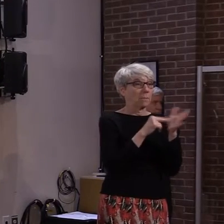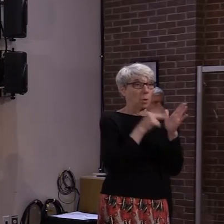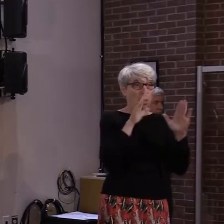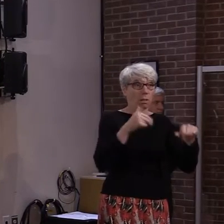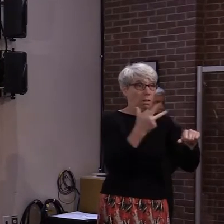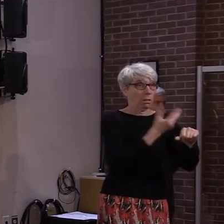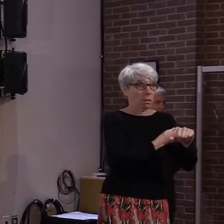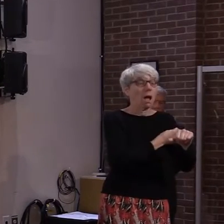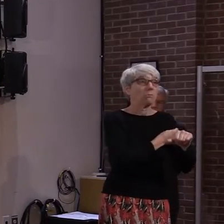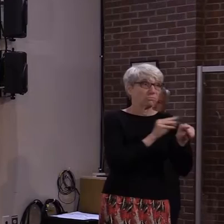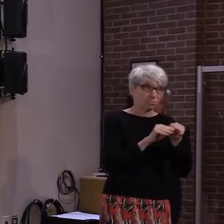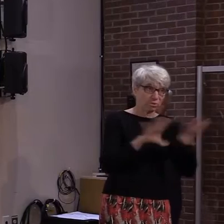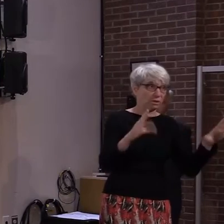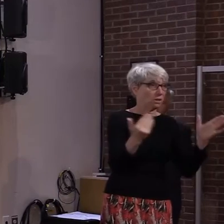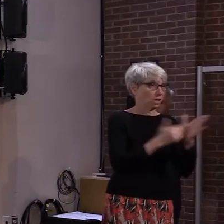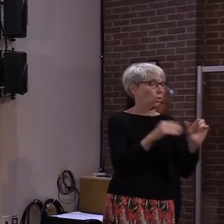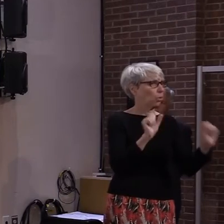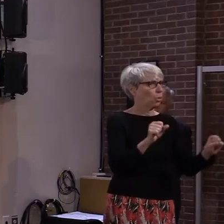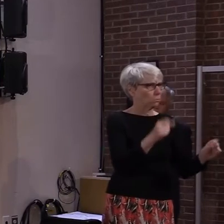susceptible.